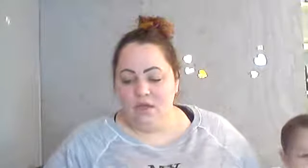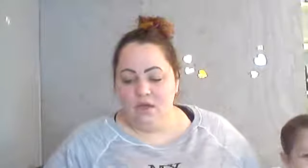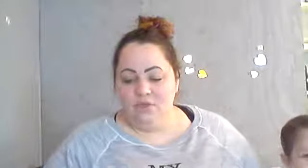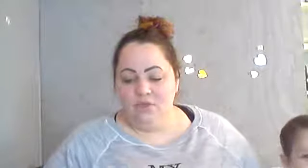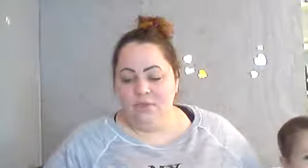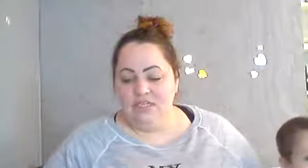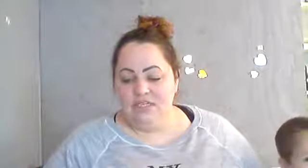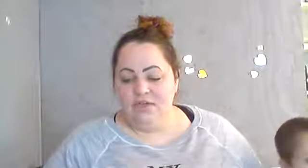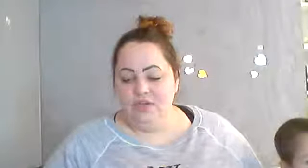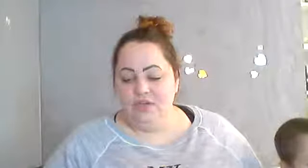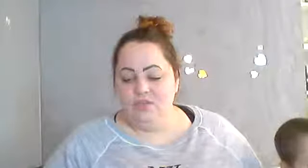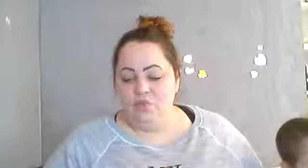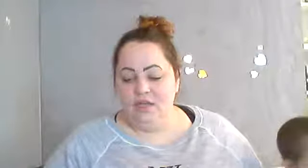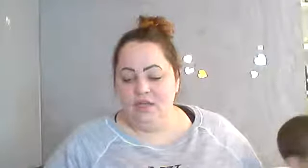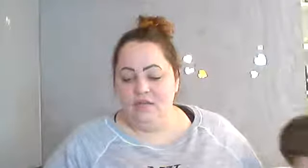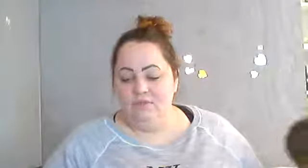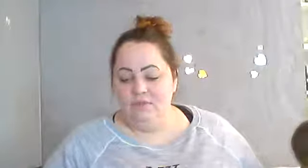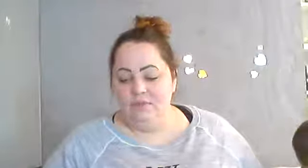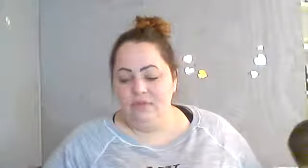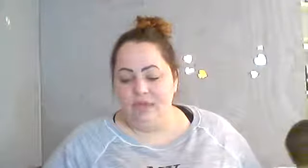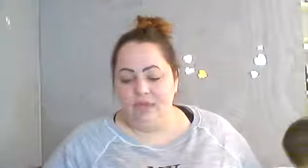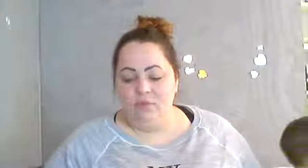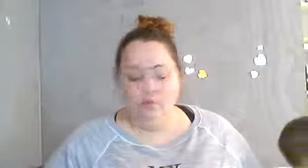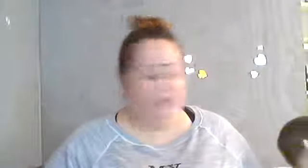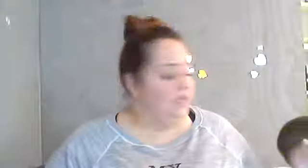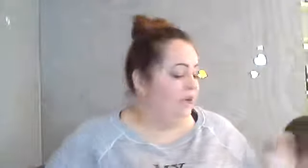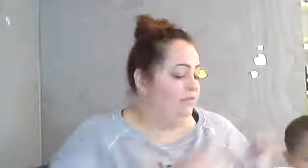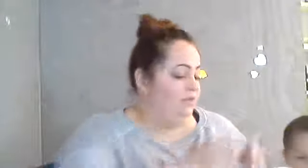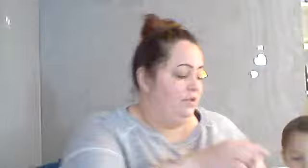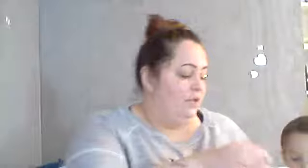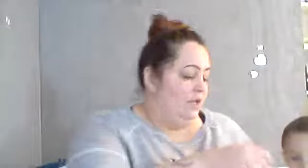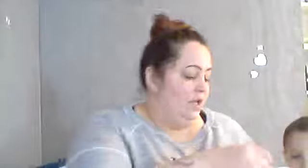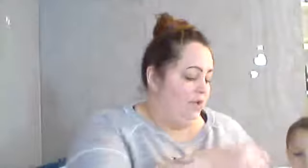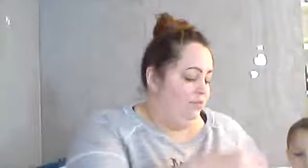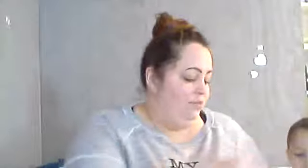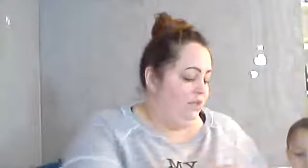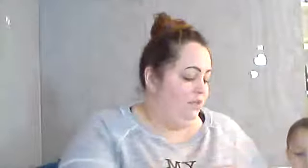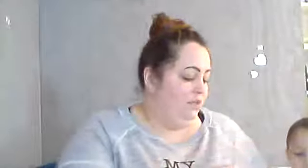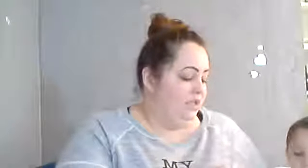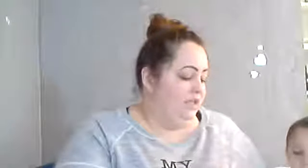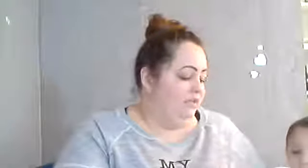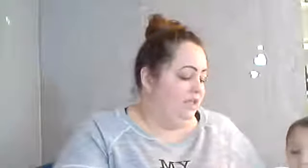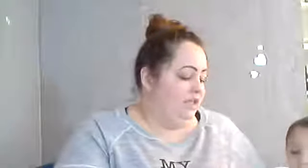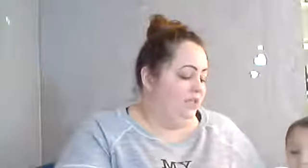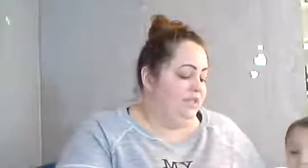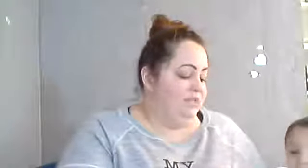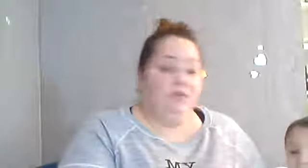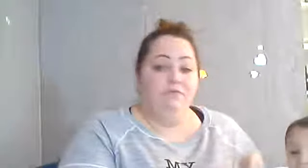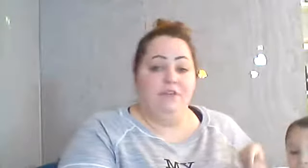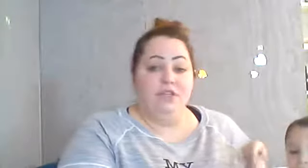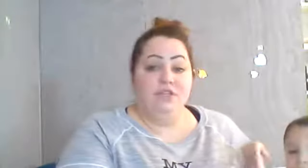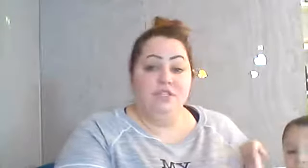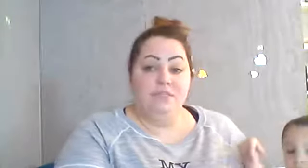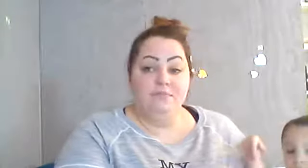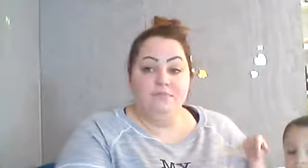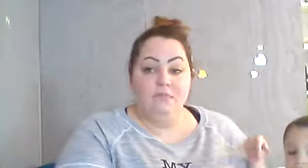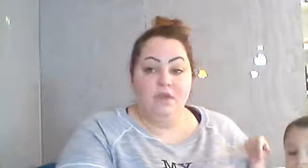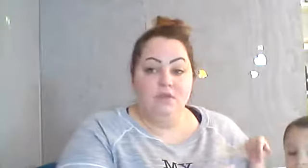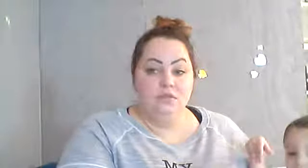Also, I wanted to tell you guys, one of the people that I really love, I really, really love what they do, is Bill Vickers.